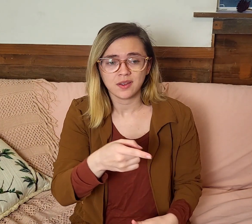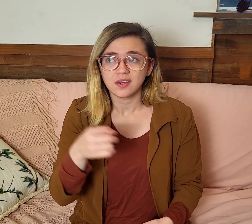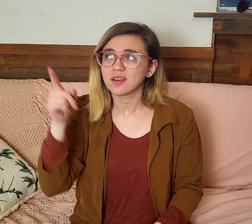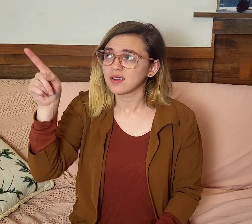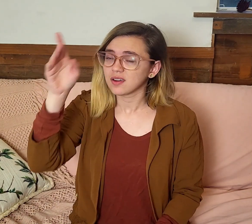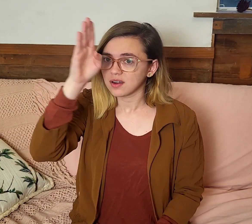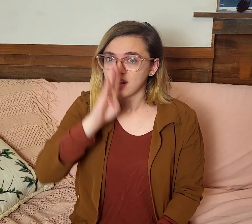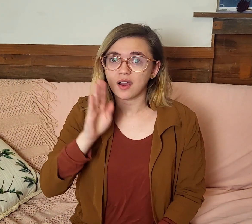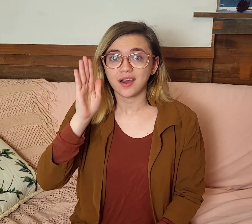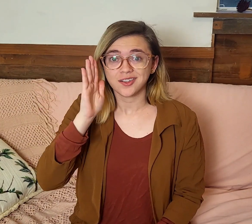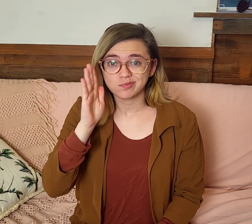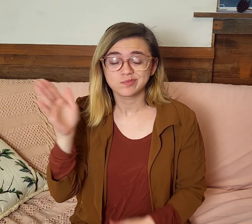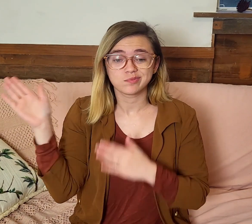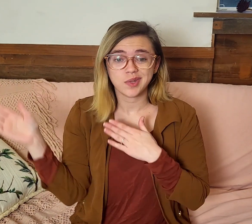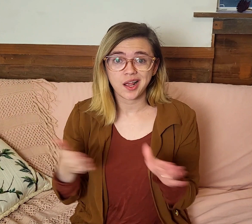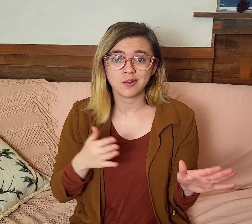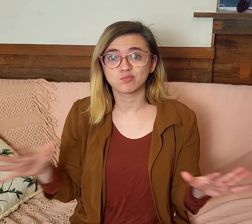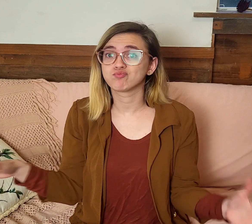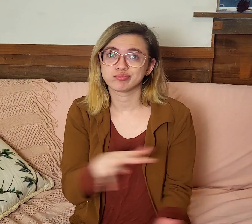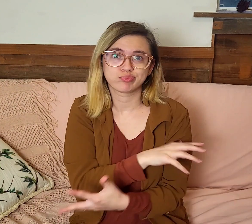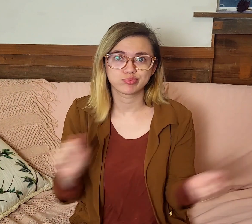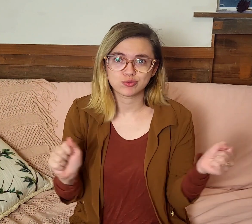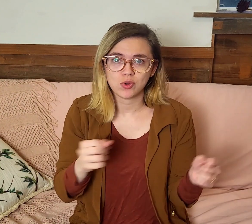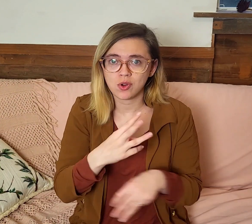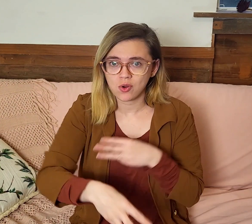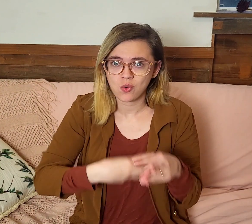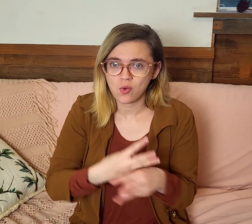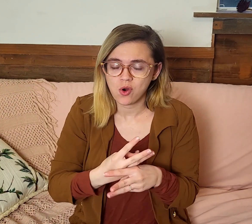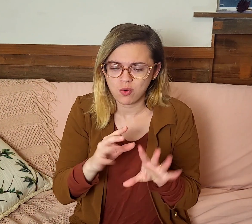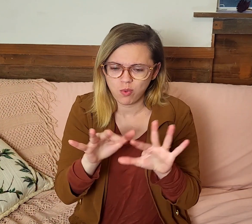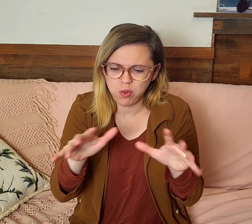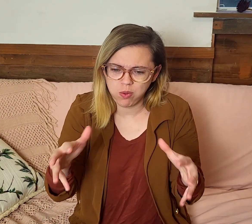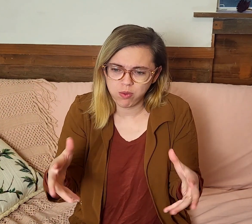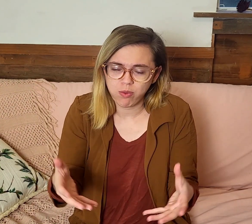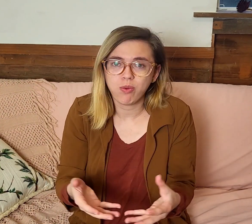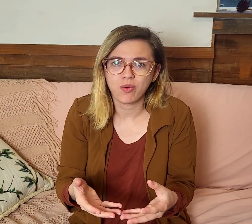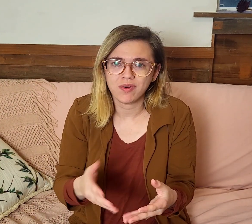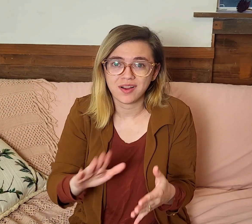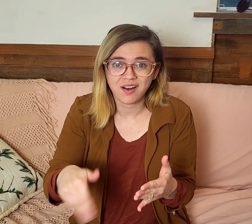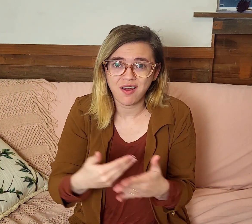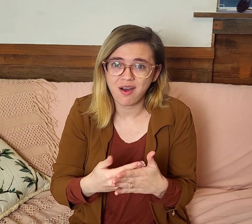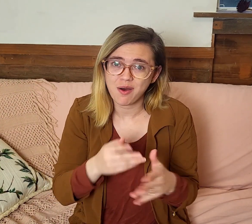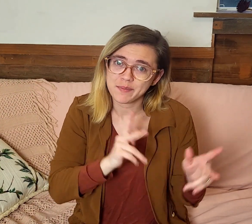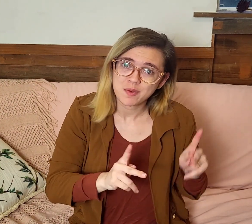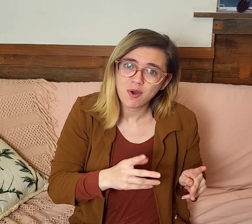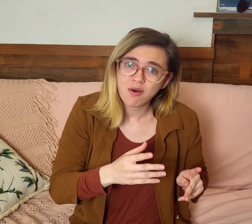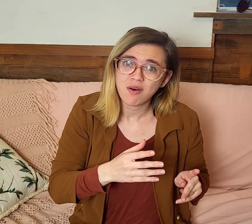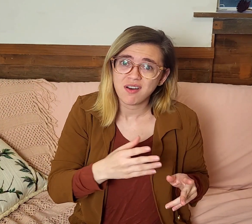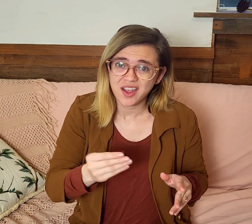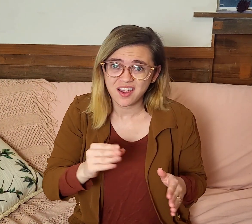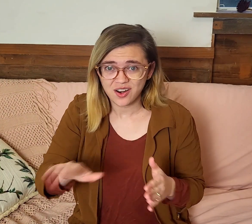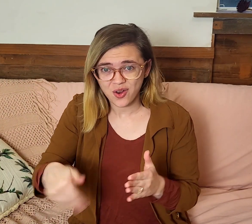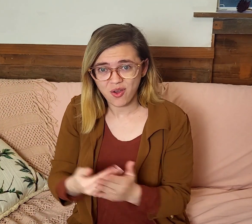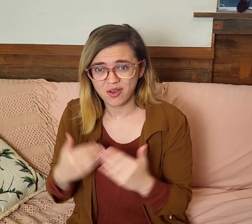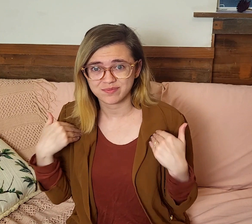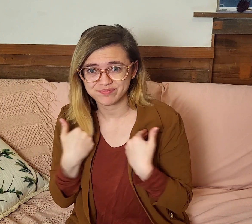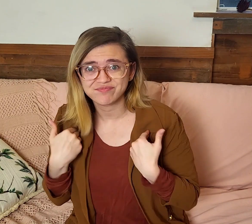he told him, God was planning to destroy the world, the whole world, all of the people, and all